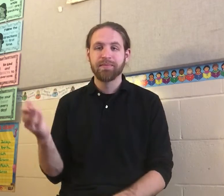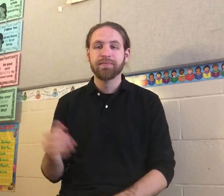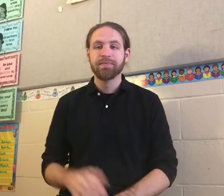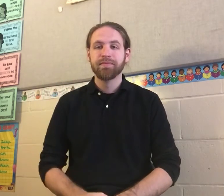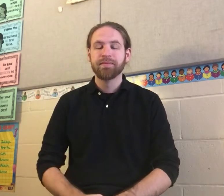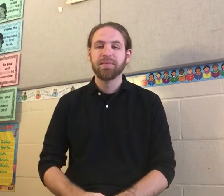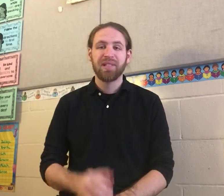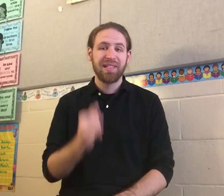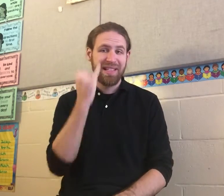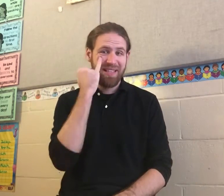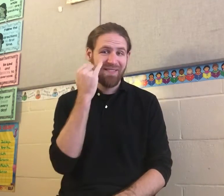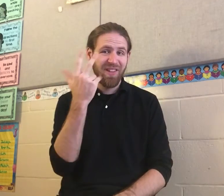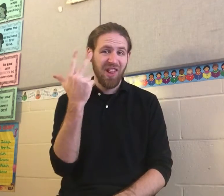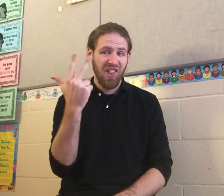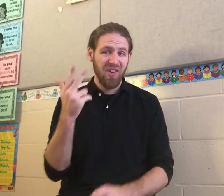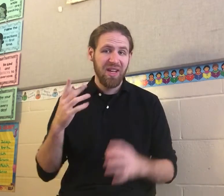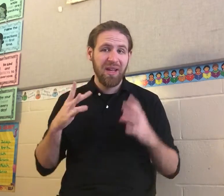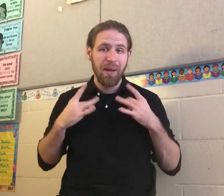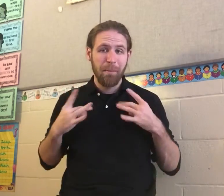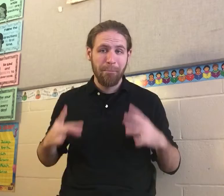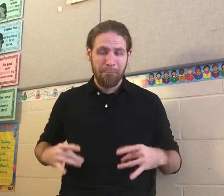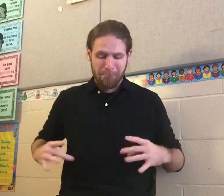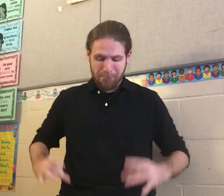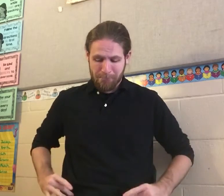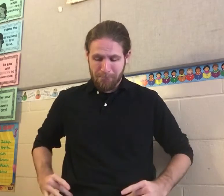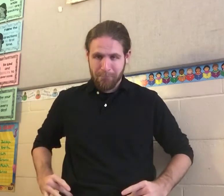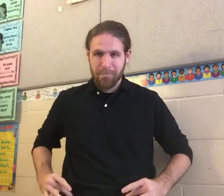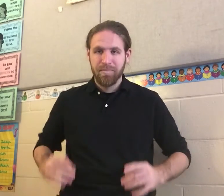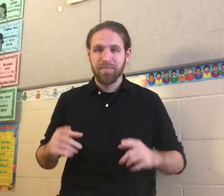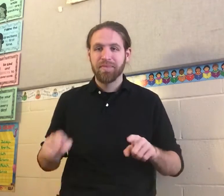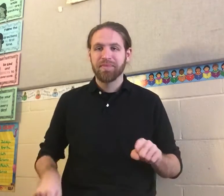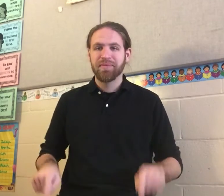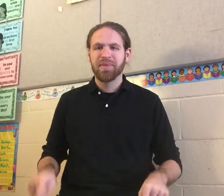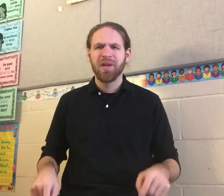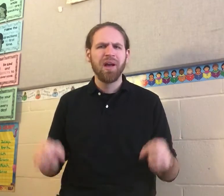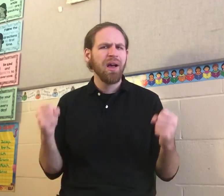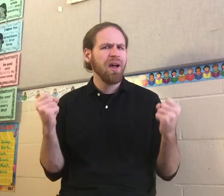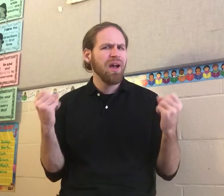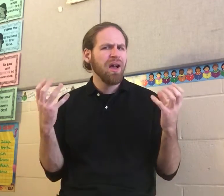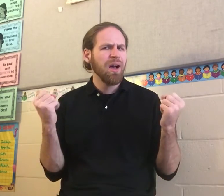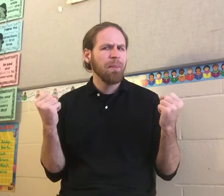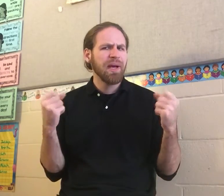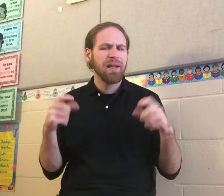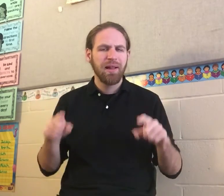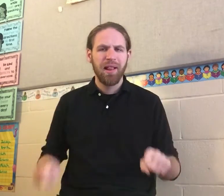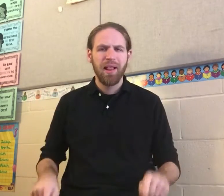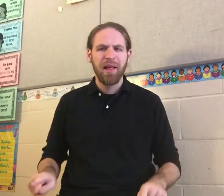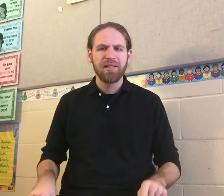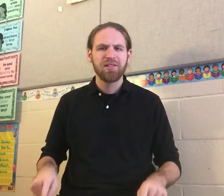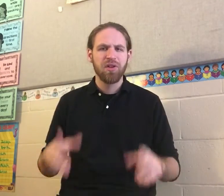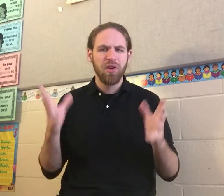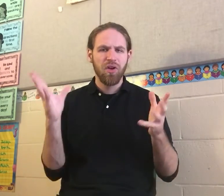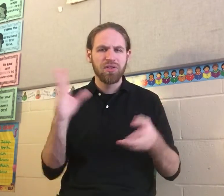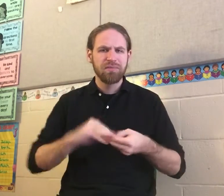If there are 3 pairs of legs, how many legs does an insect have altogether?